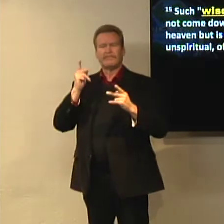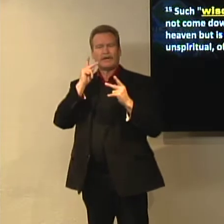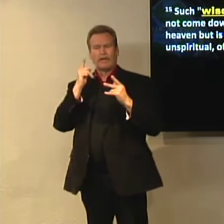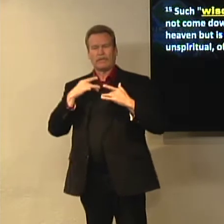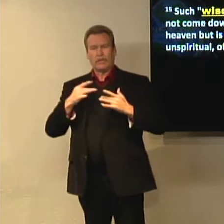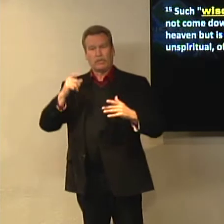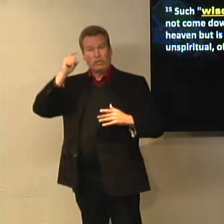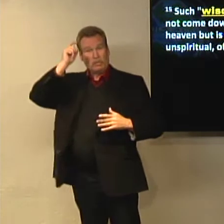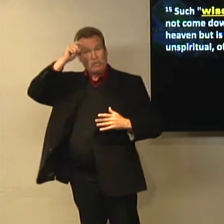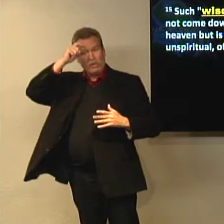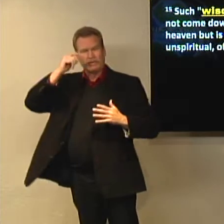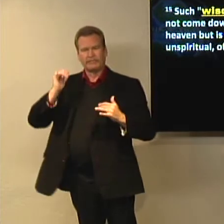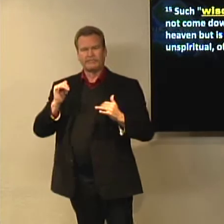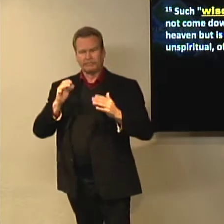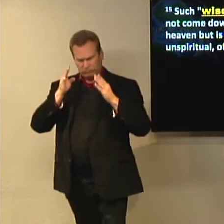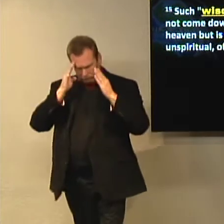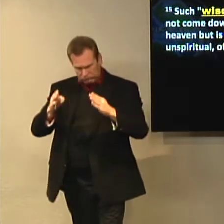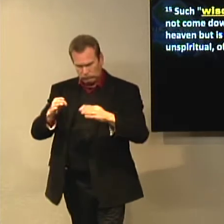Wisdom on the earth